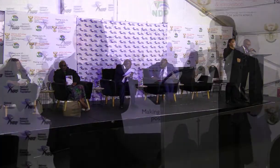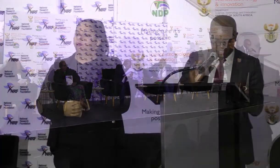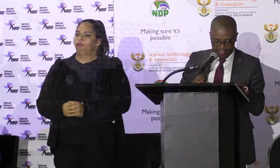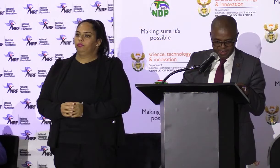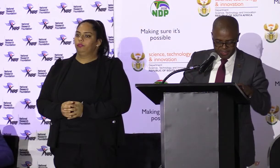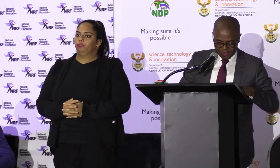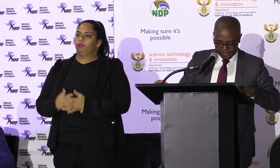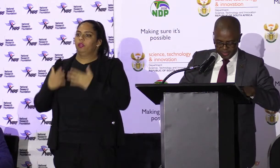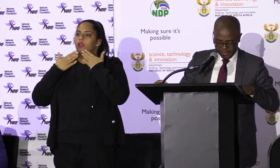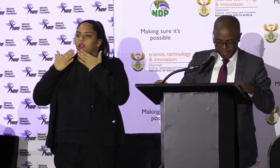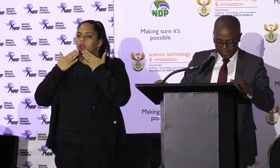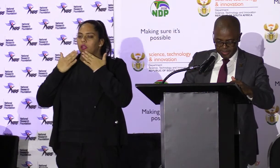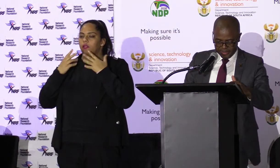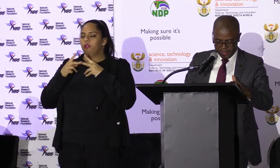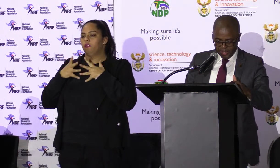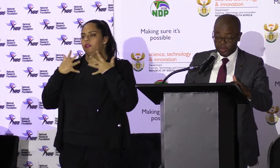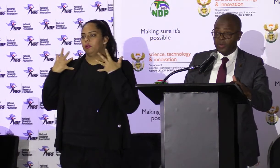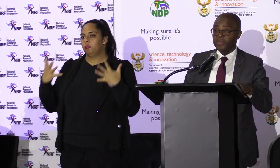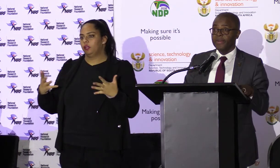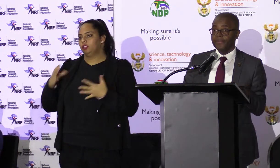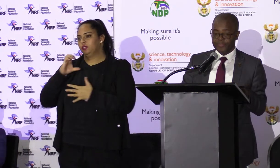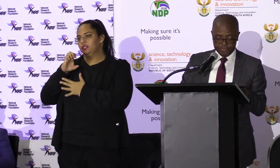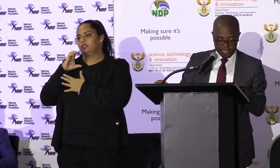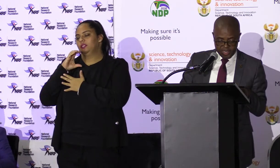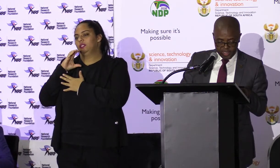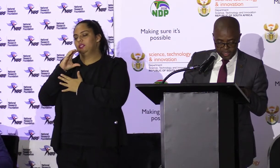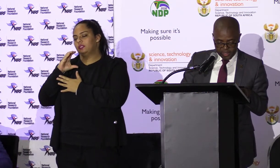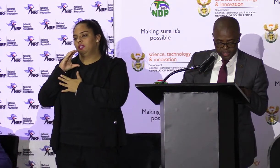Thank you very much, CEO.